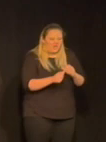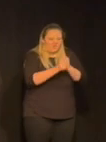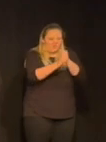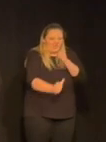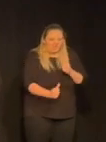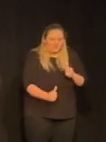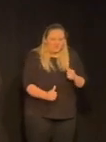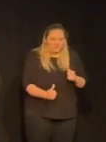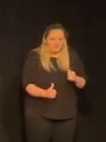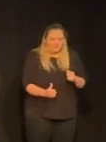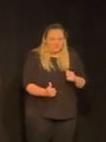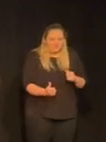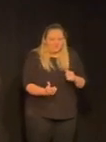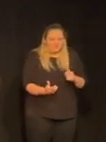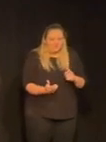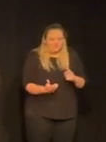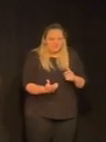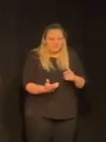Shit.